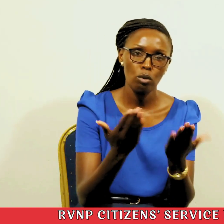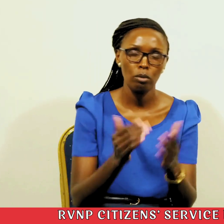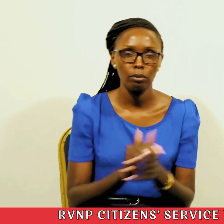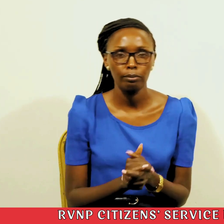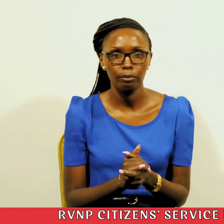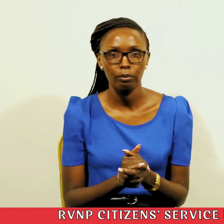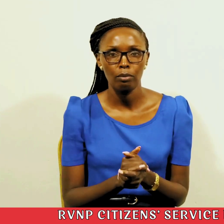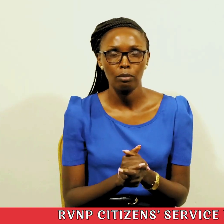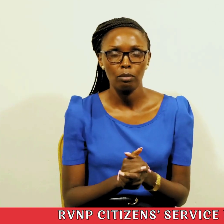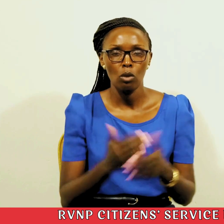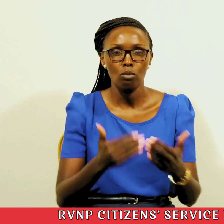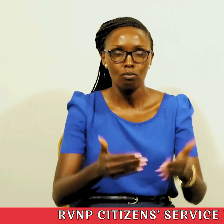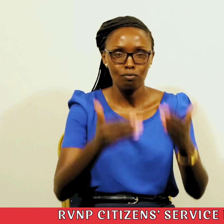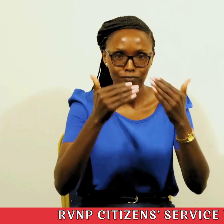Provision of e-resources.